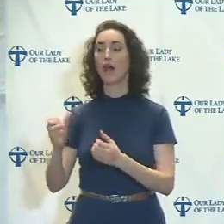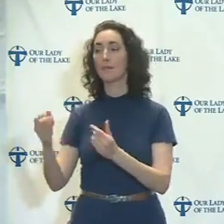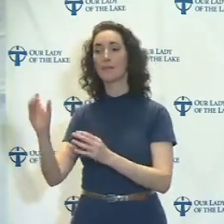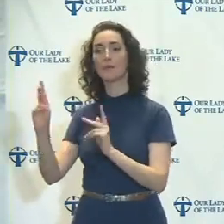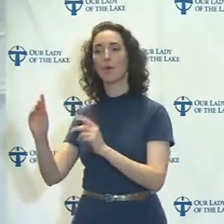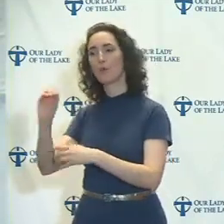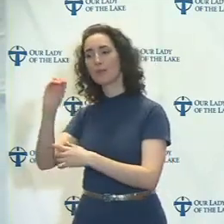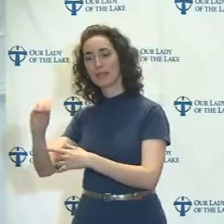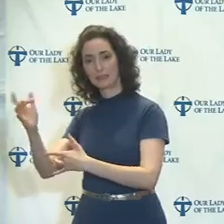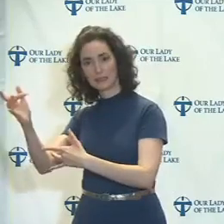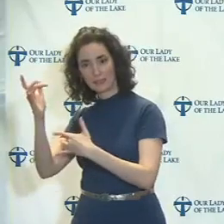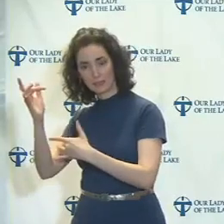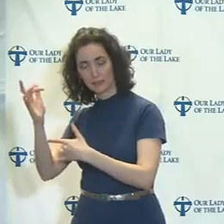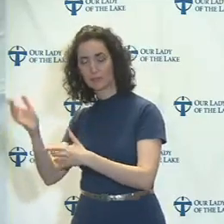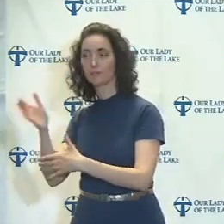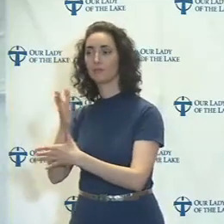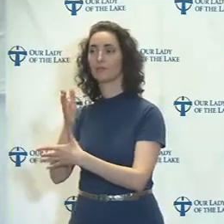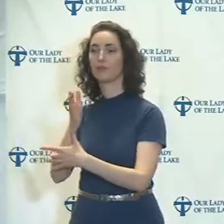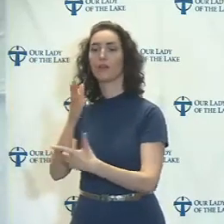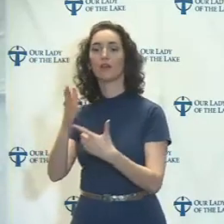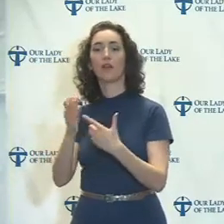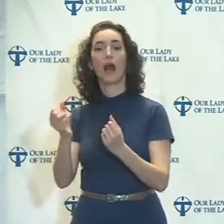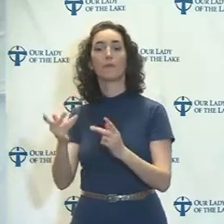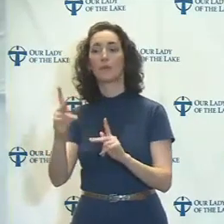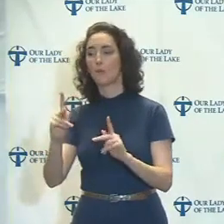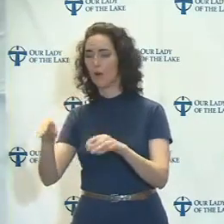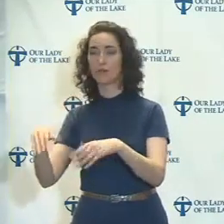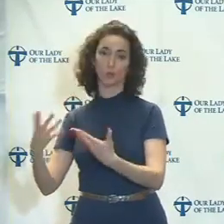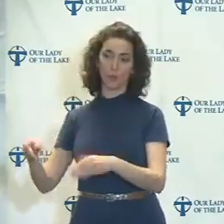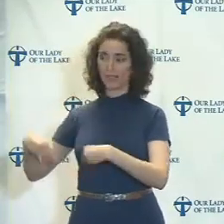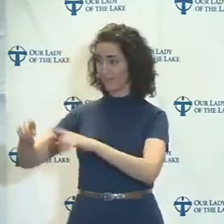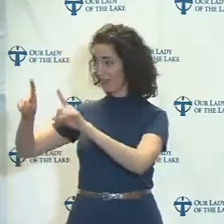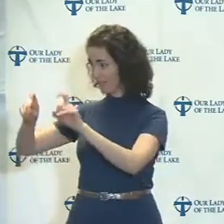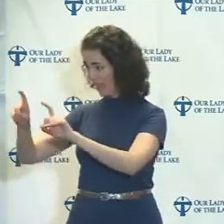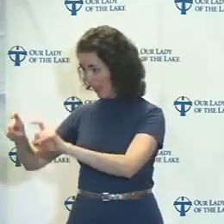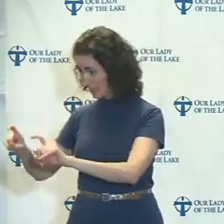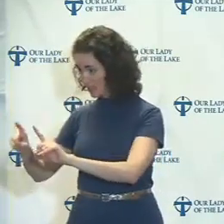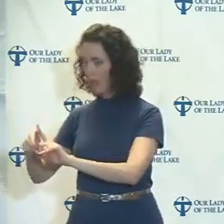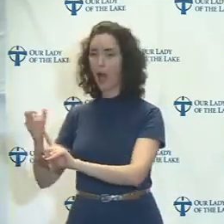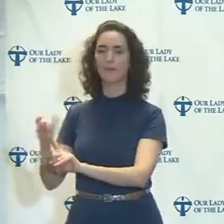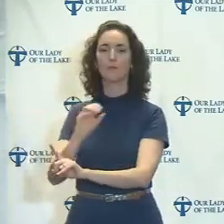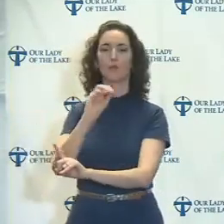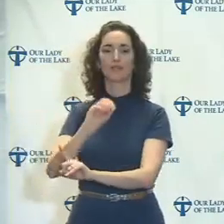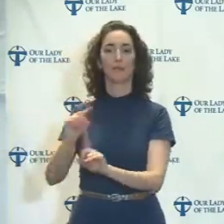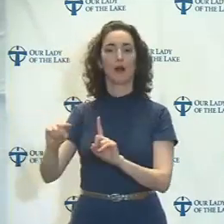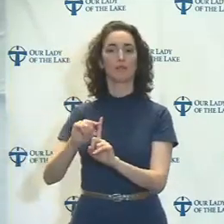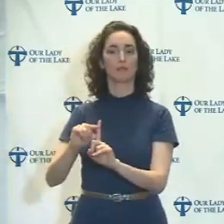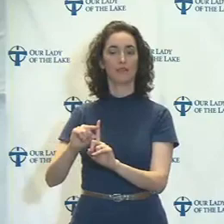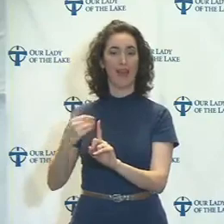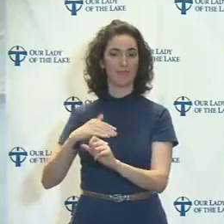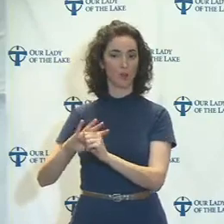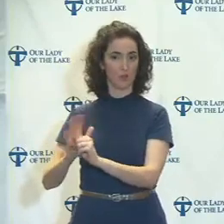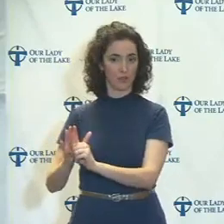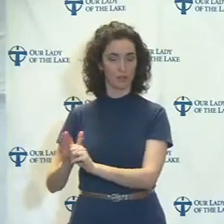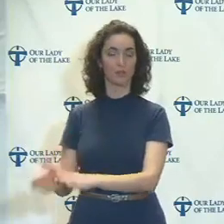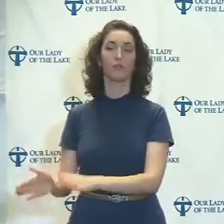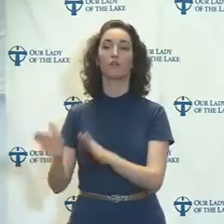positive. Those tests that are administered that produce a positive result, but new